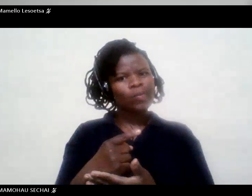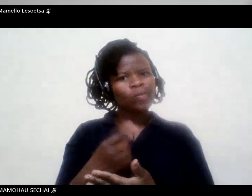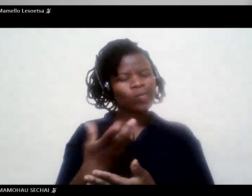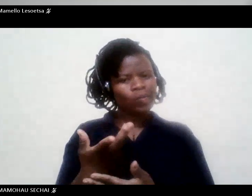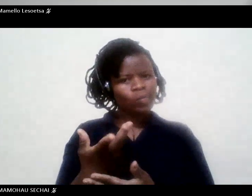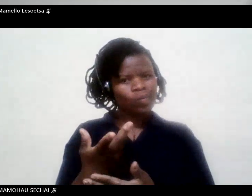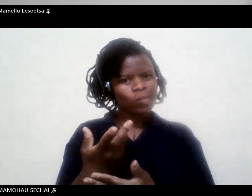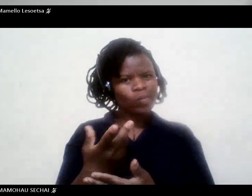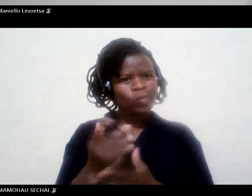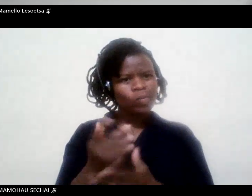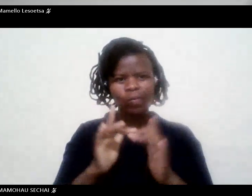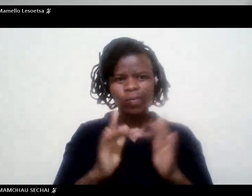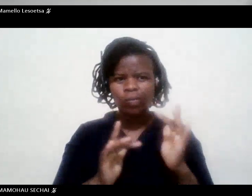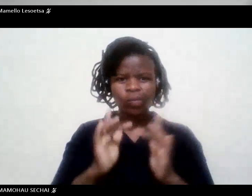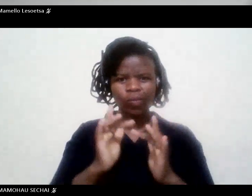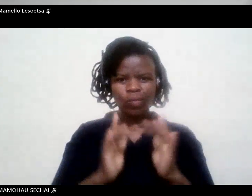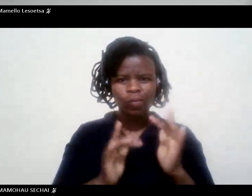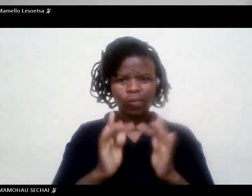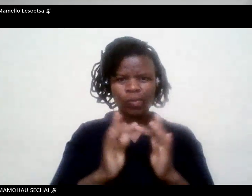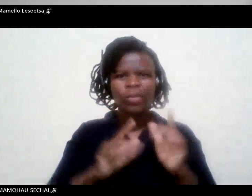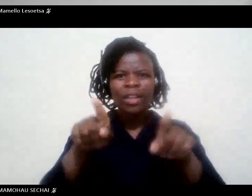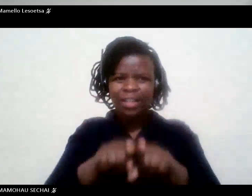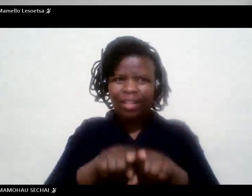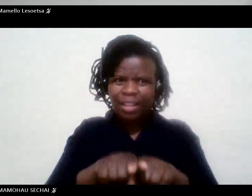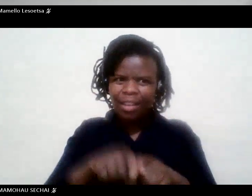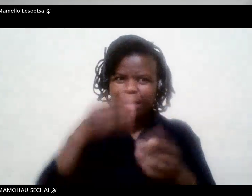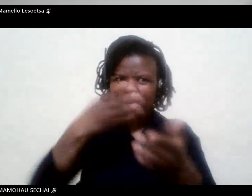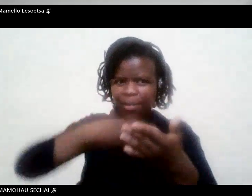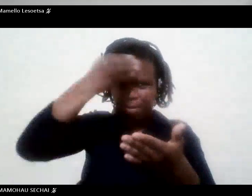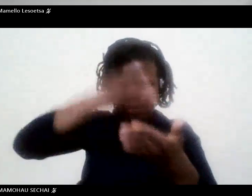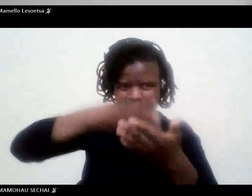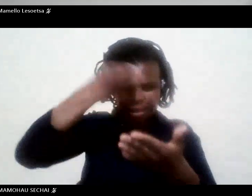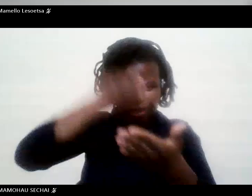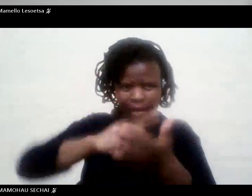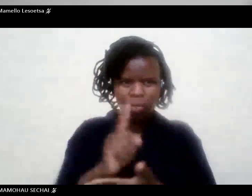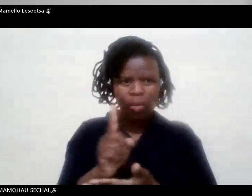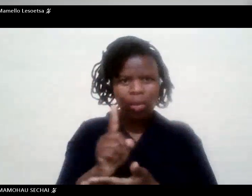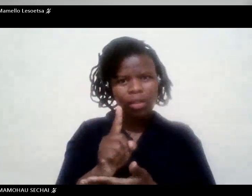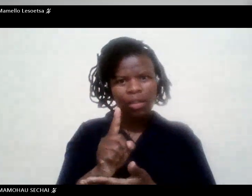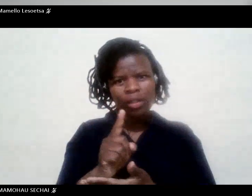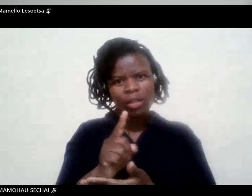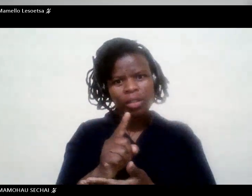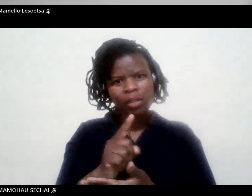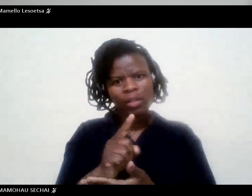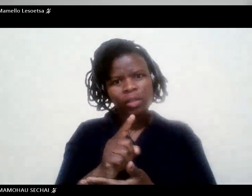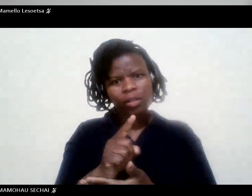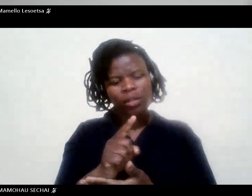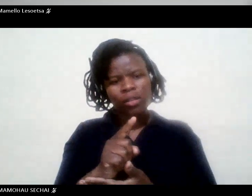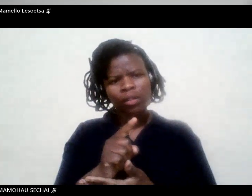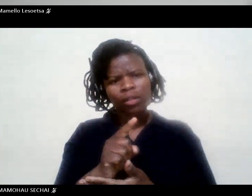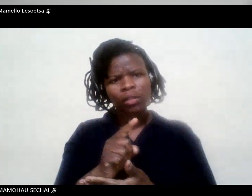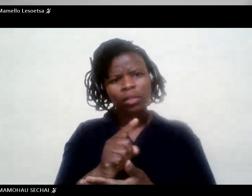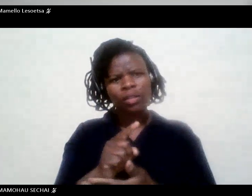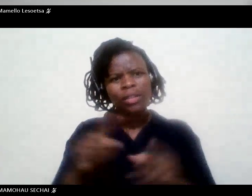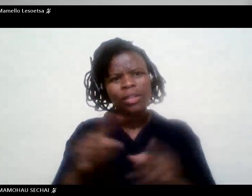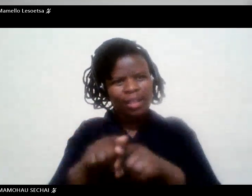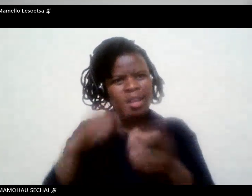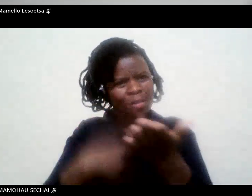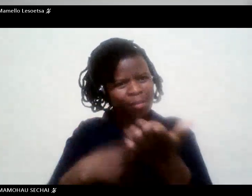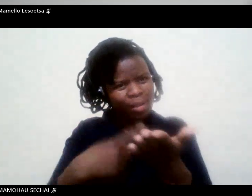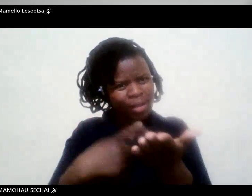learned things, we've discussed things around training. We've discussed things around resources.